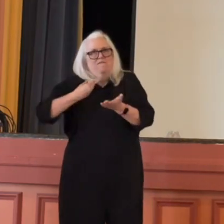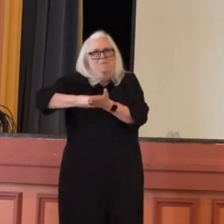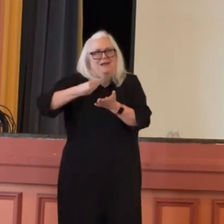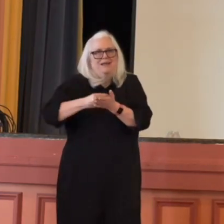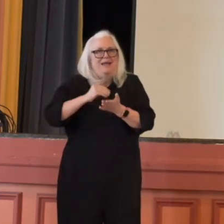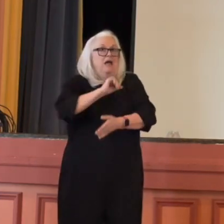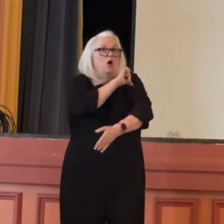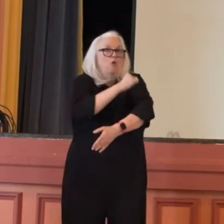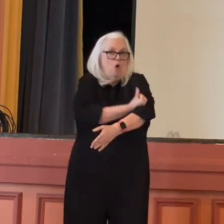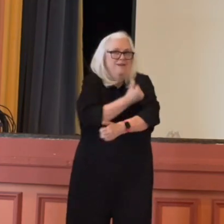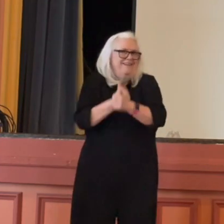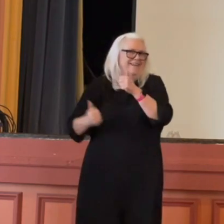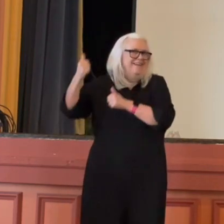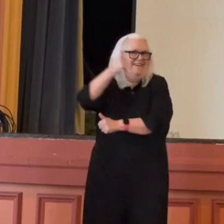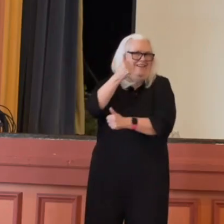So